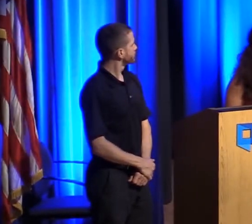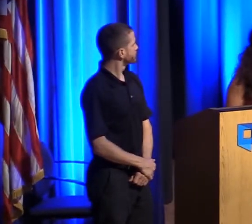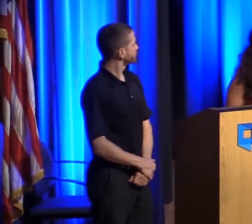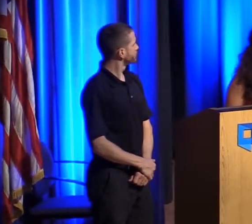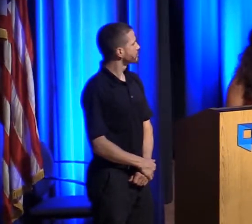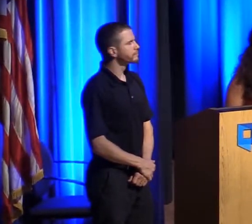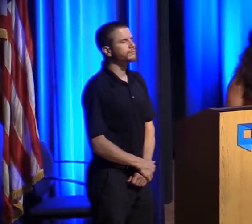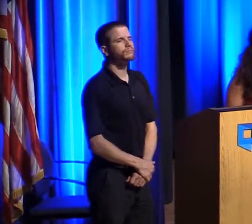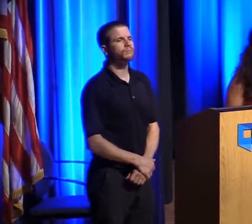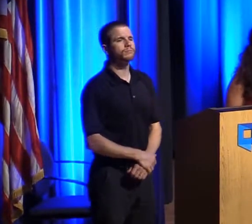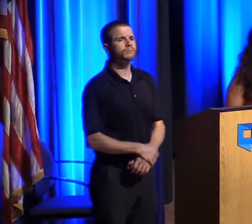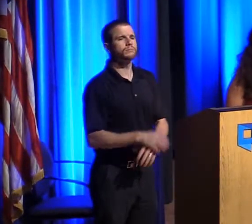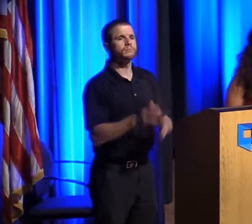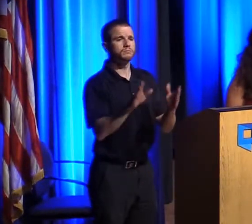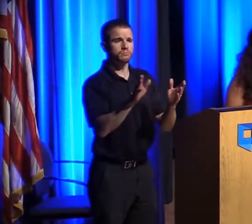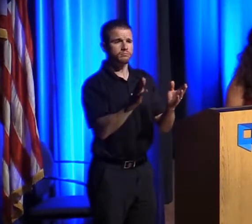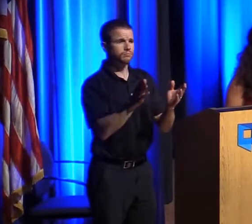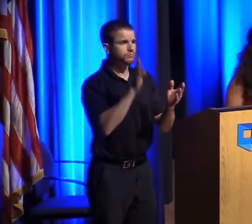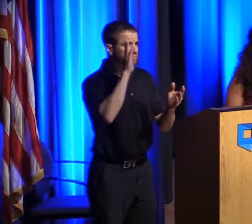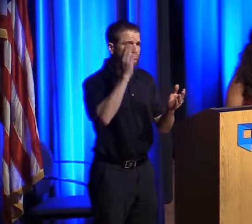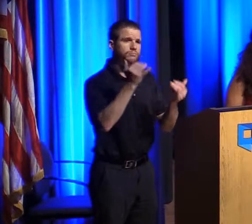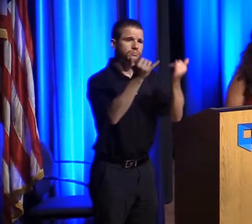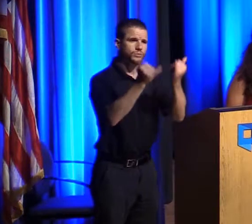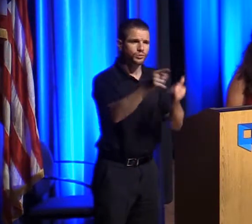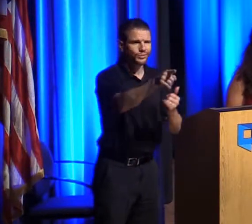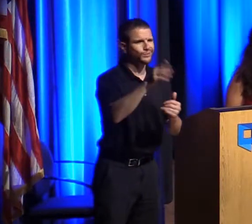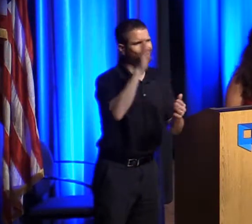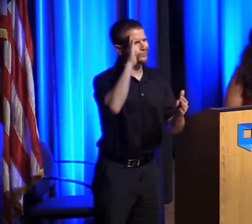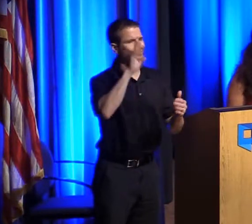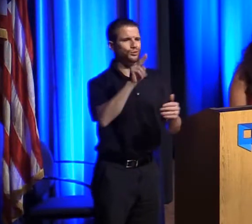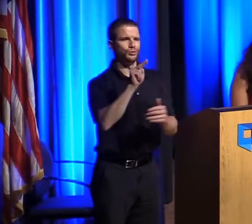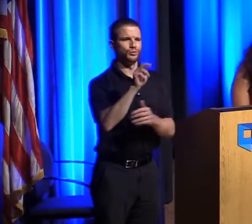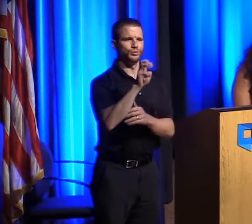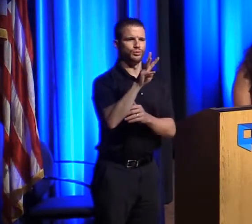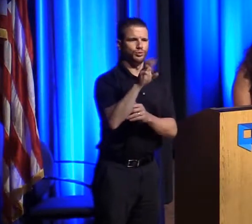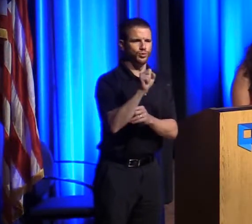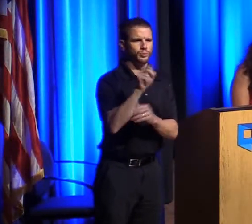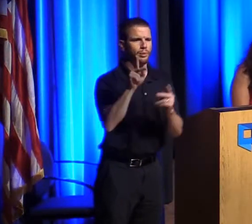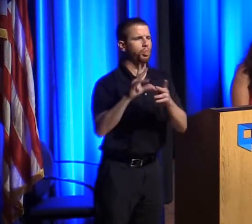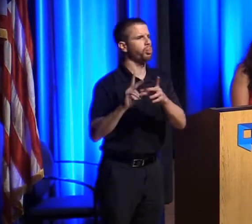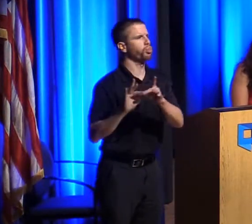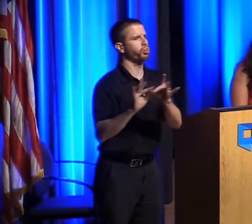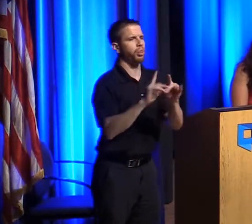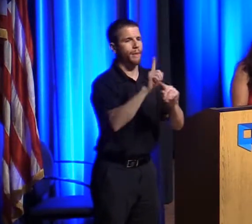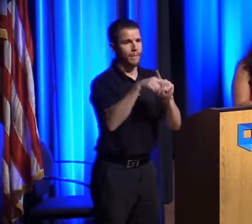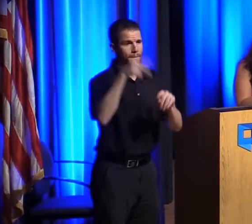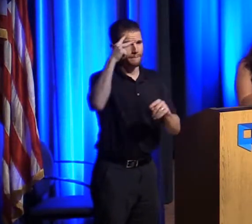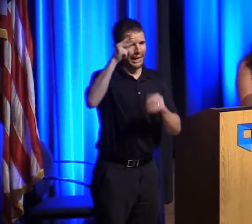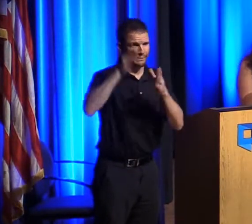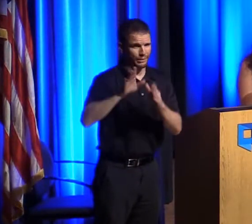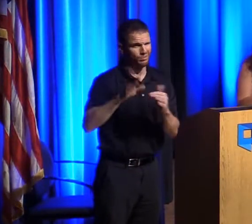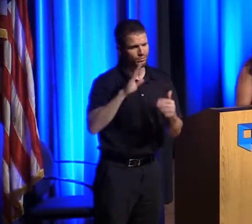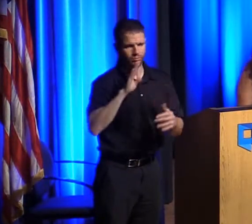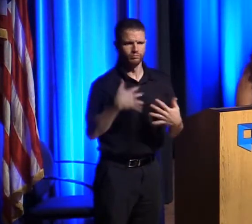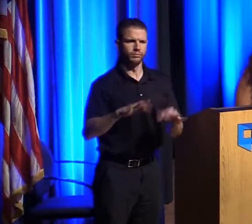people are hearing lots of things describing Mexicans in ways that I personally find pretty offensive.